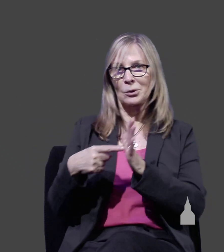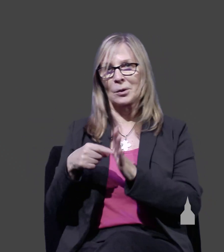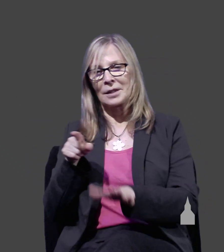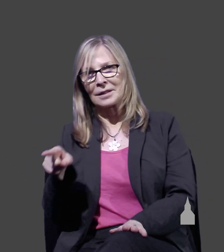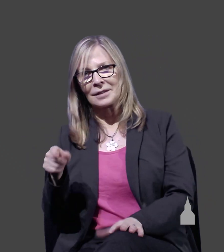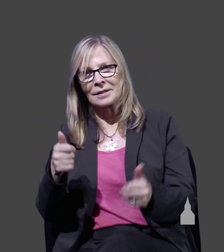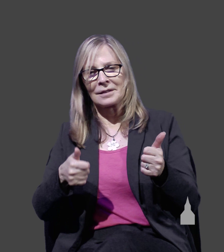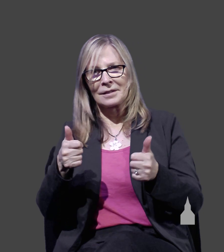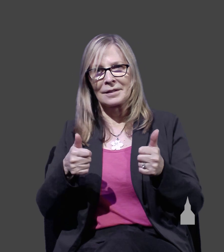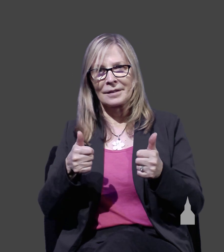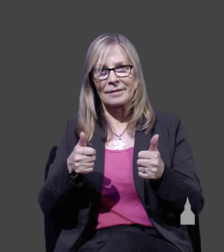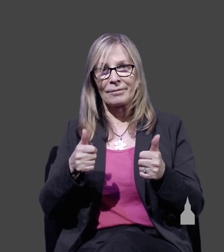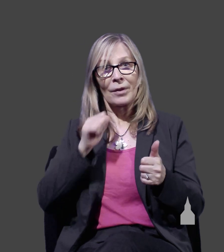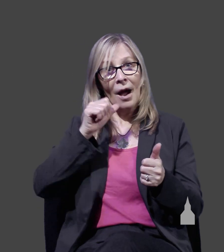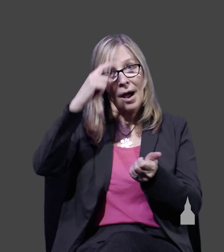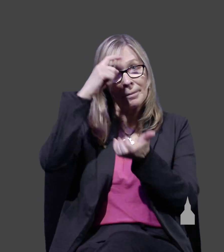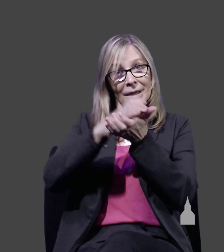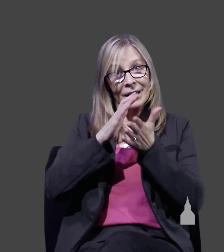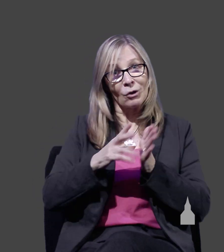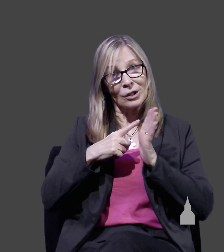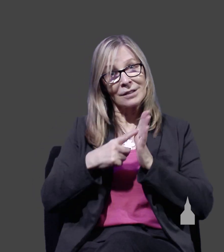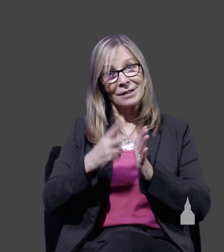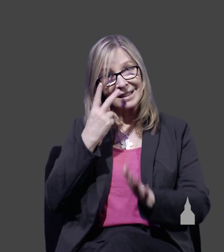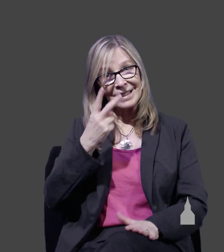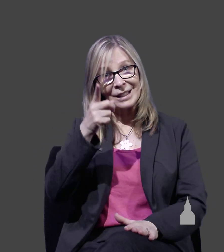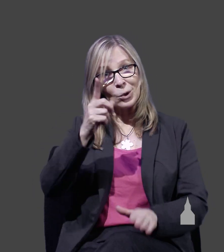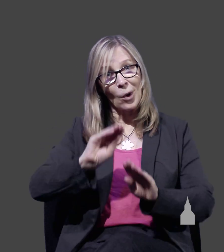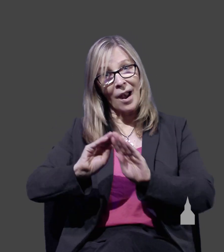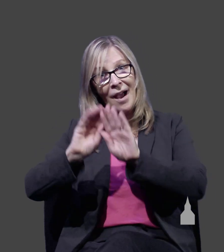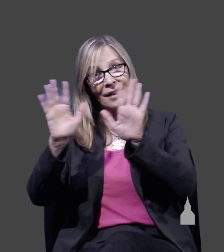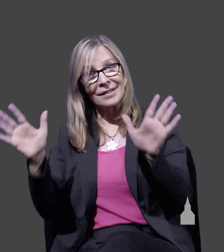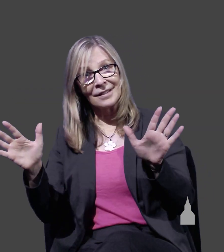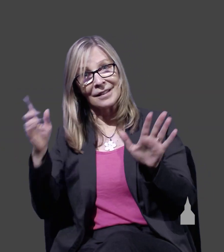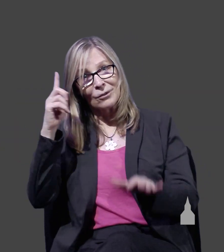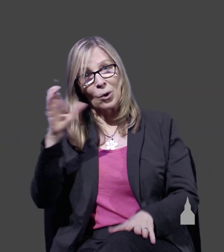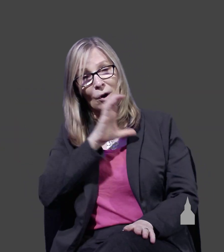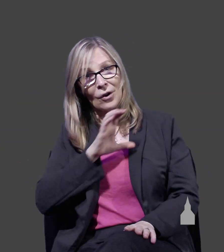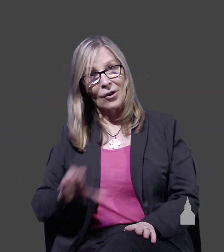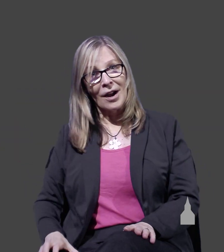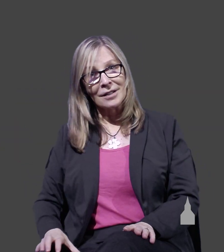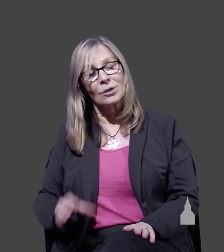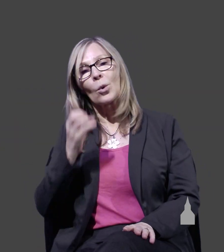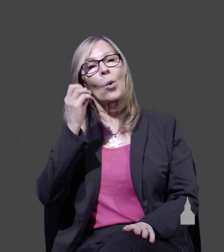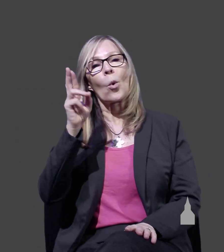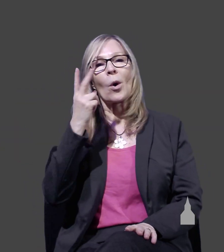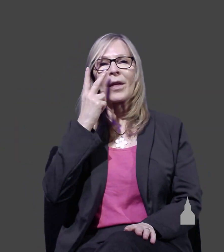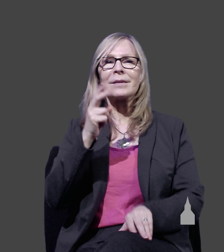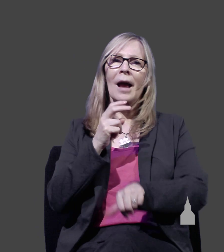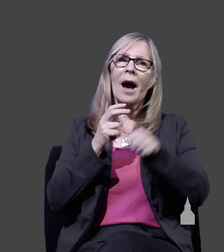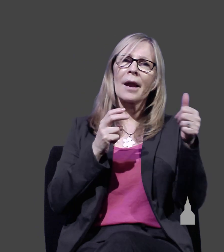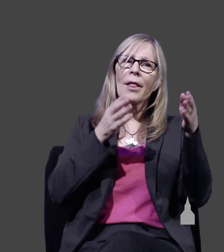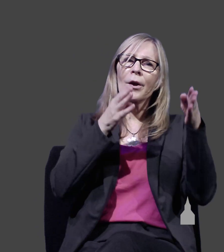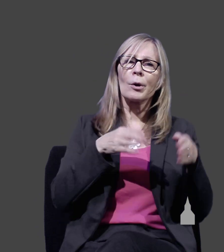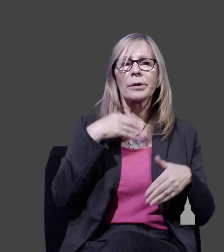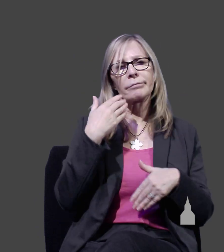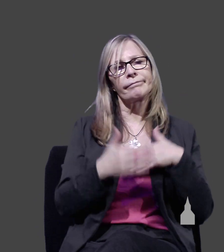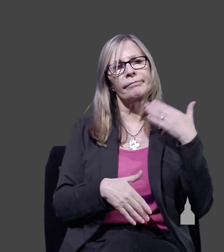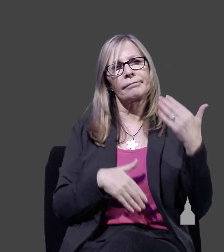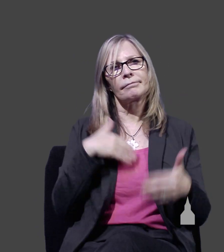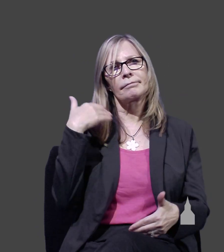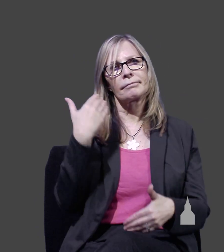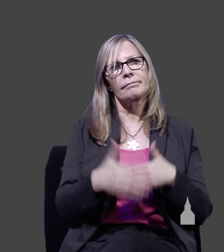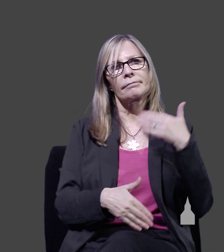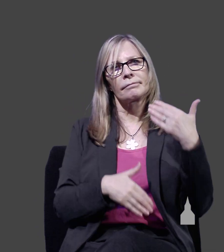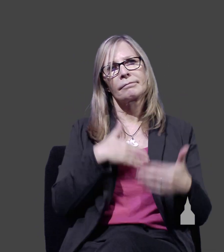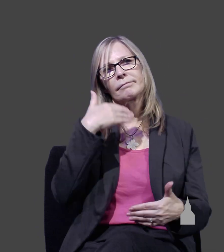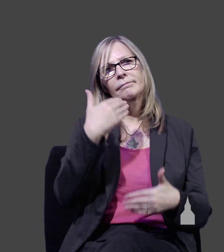Do unbelievers see your light shine for Christ? Or do they see another person just going through the motions,